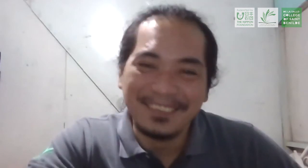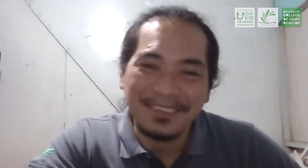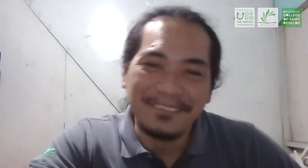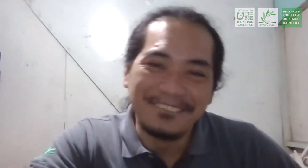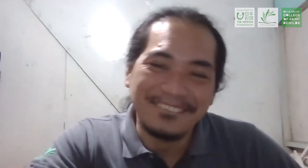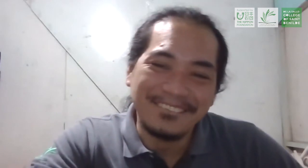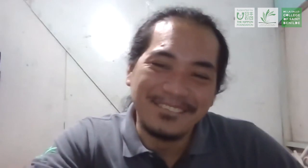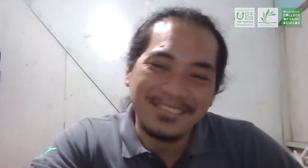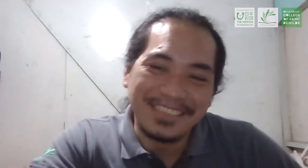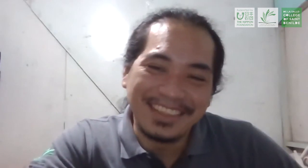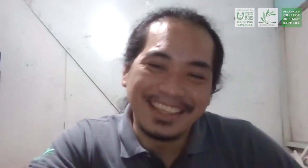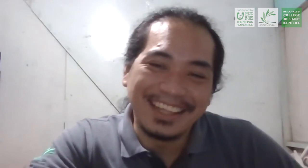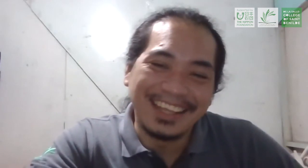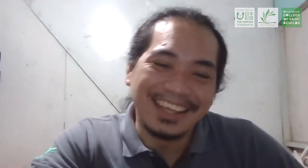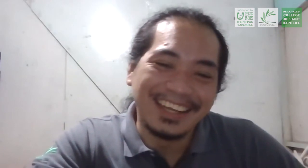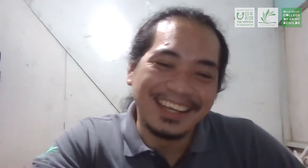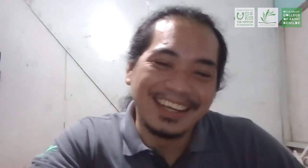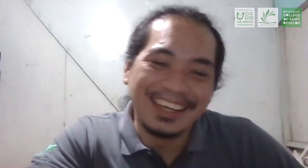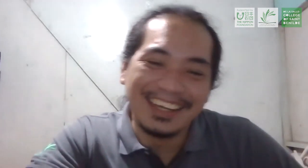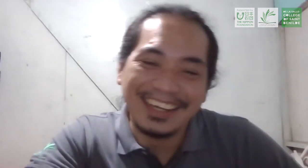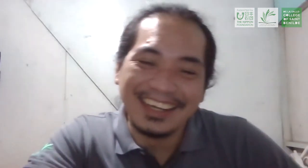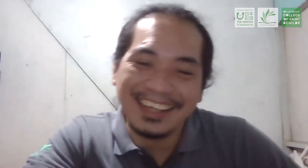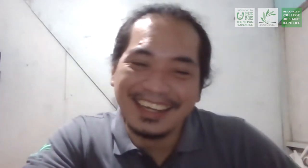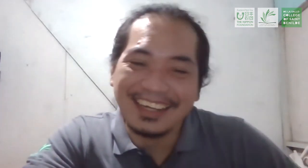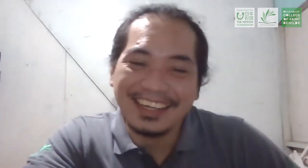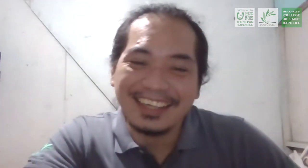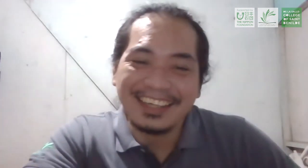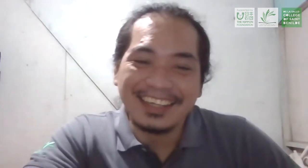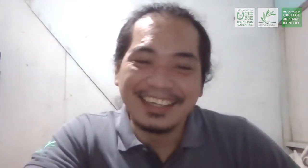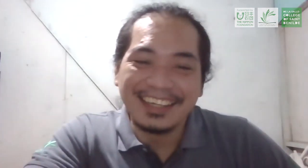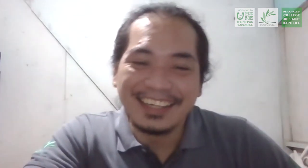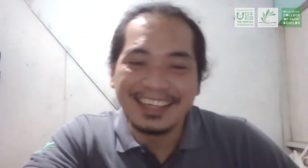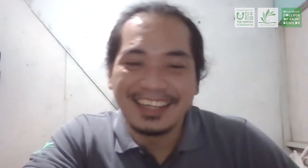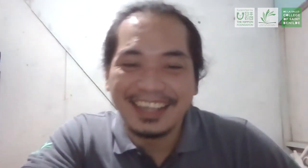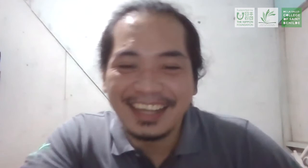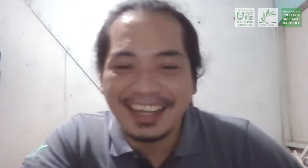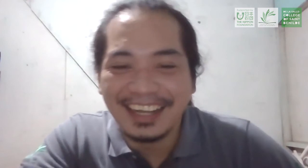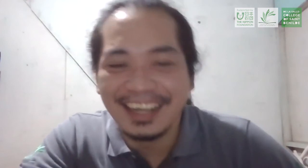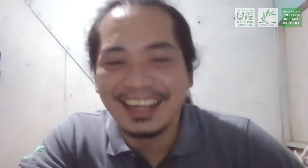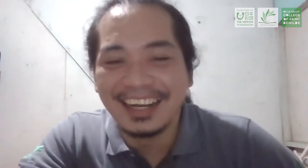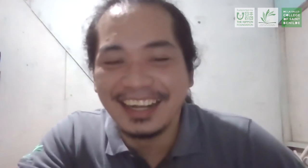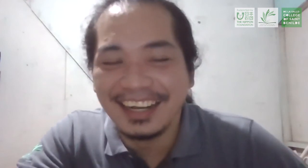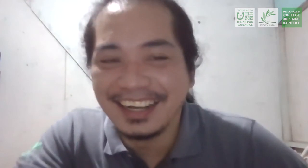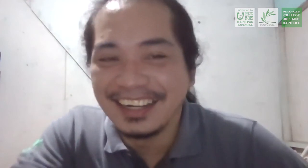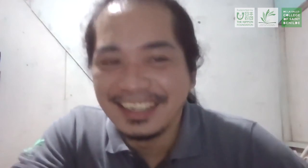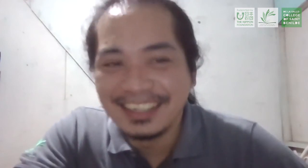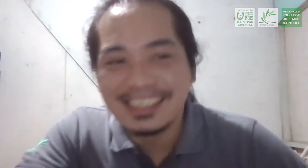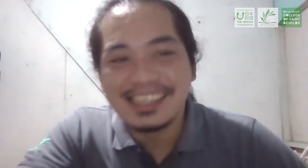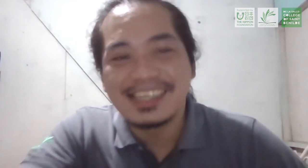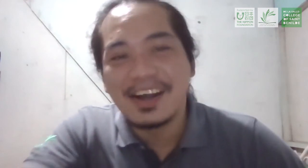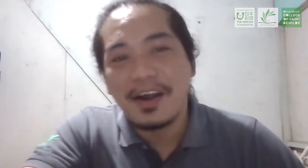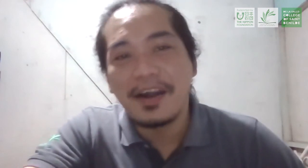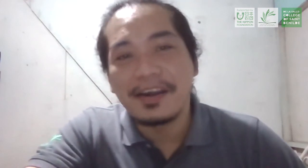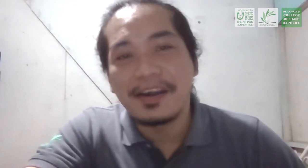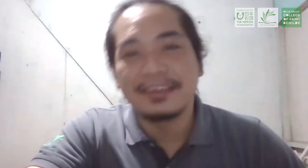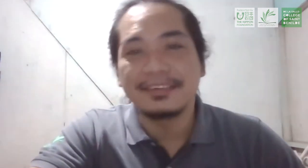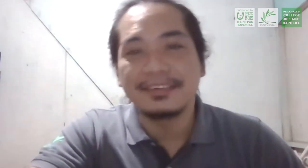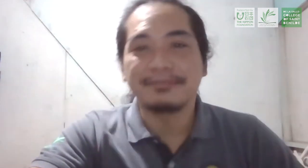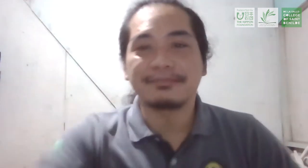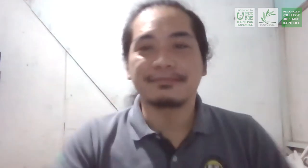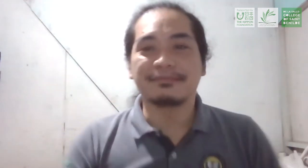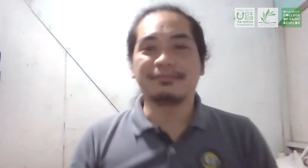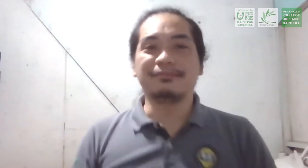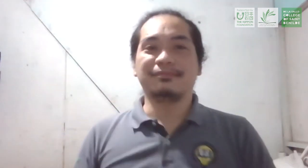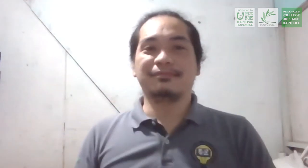but uh, so that would be something advanced, I guess. Yeah, something more